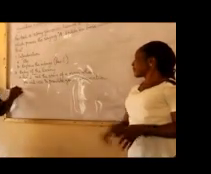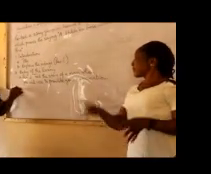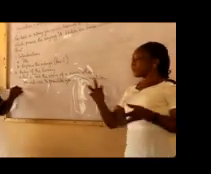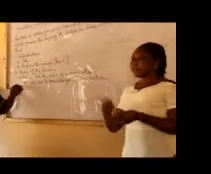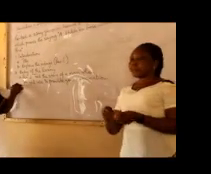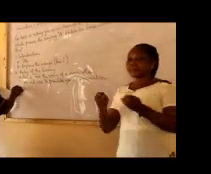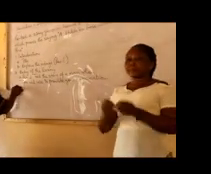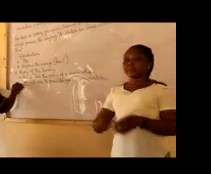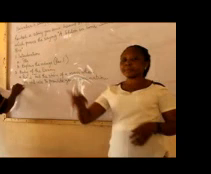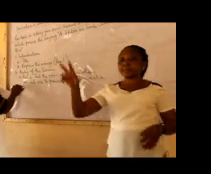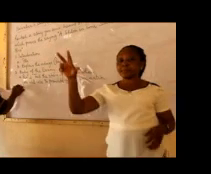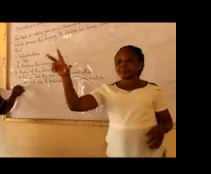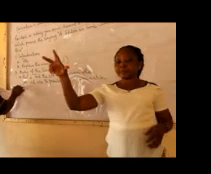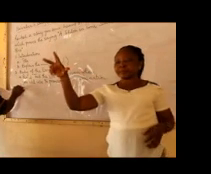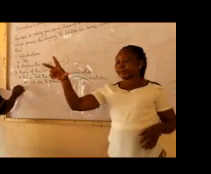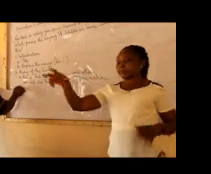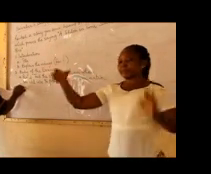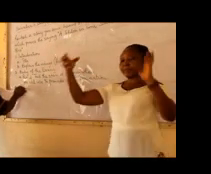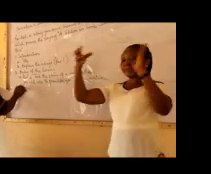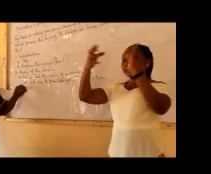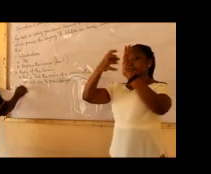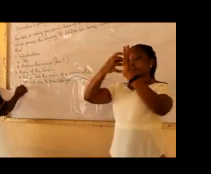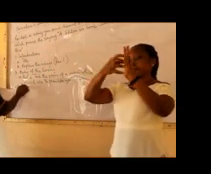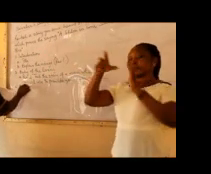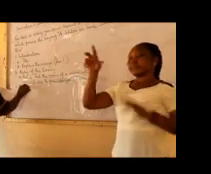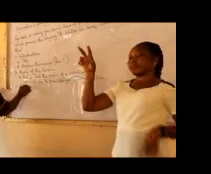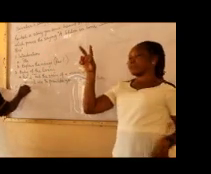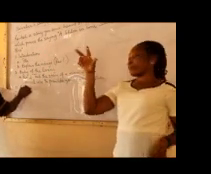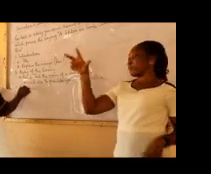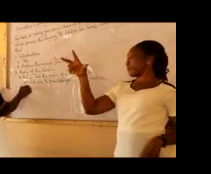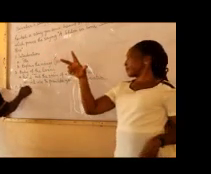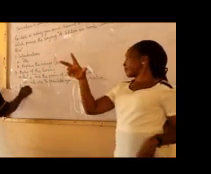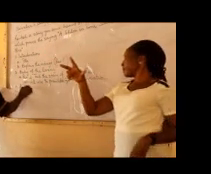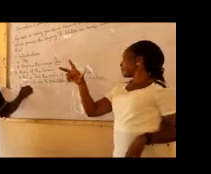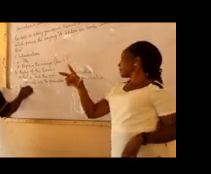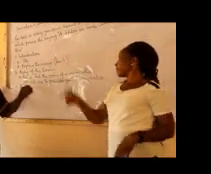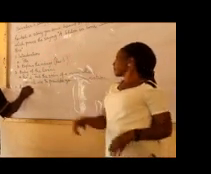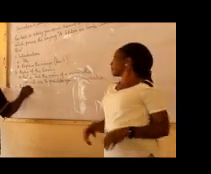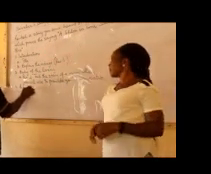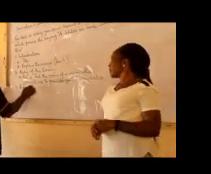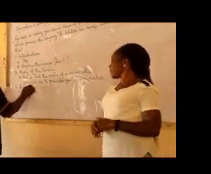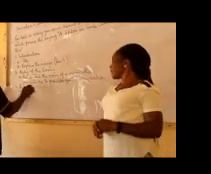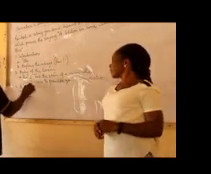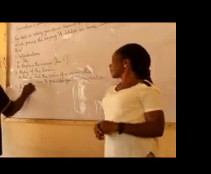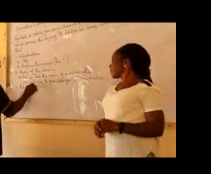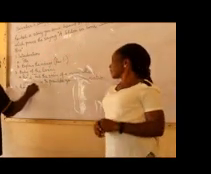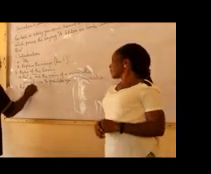3, that is paragraph 3,